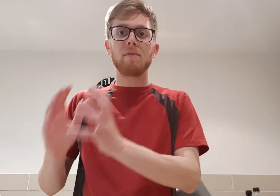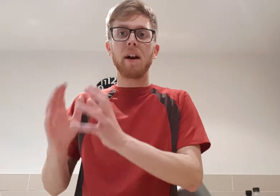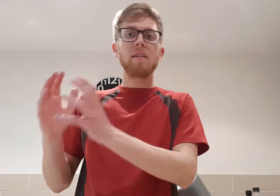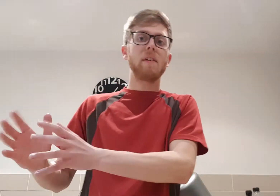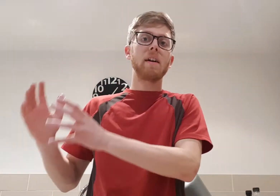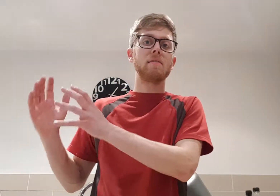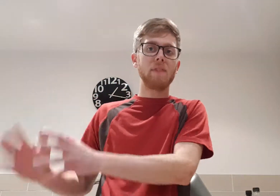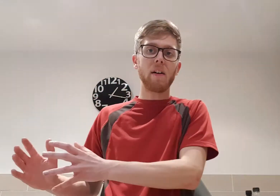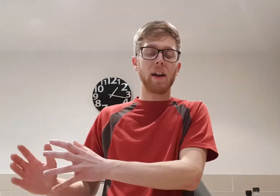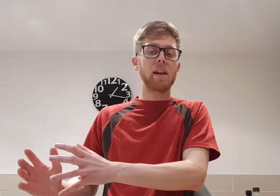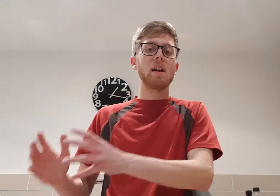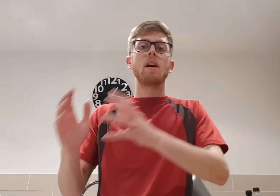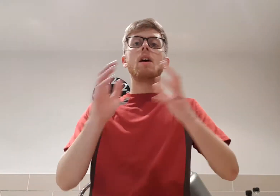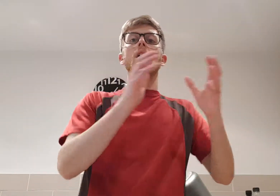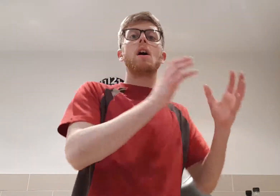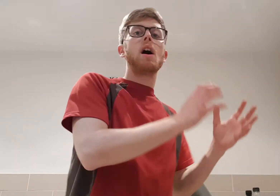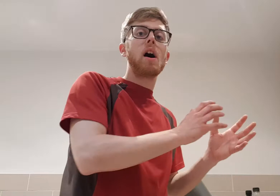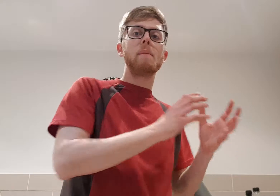very, very, very